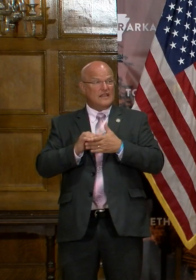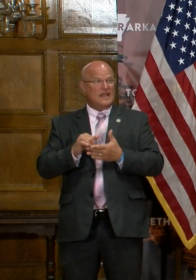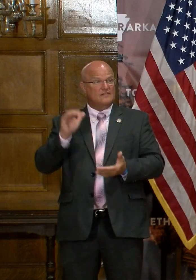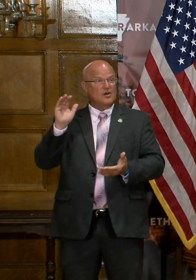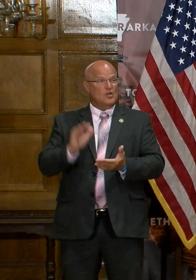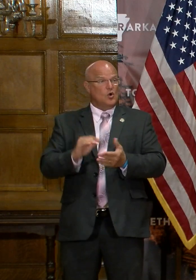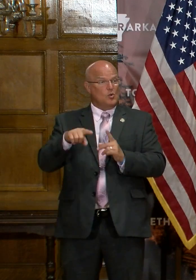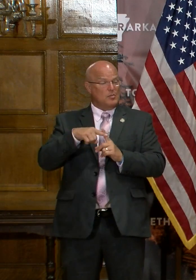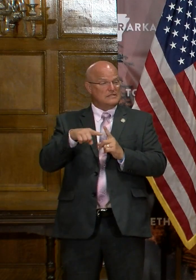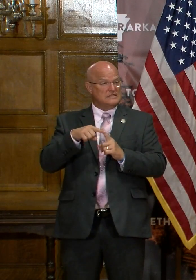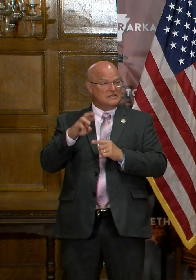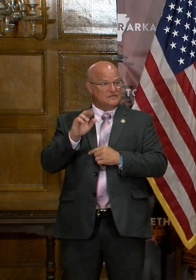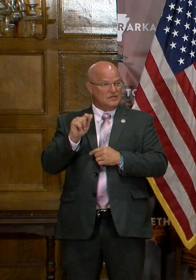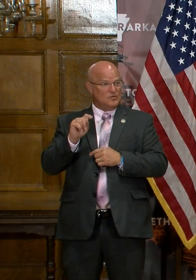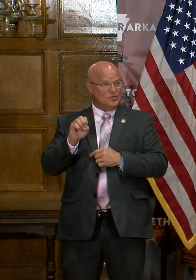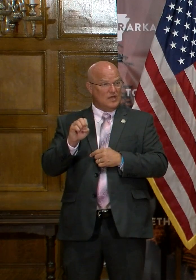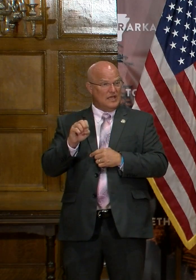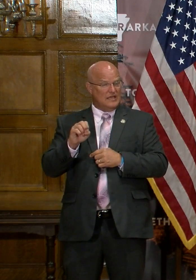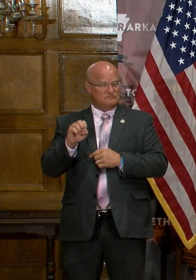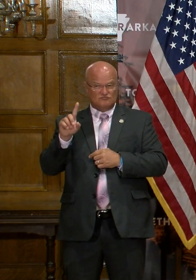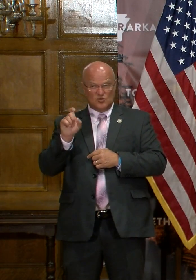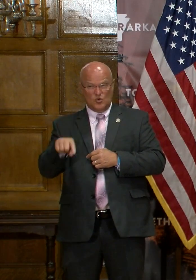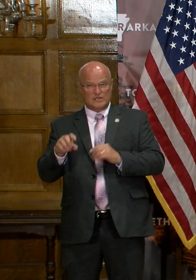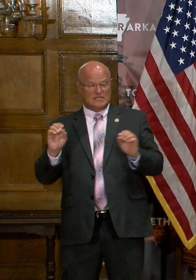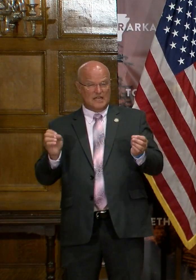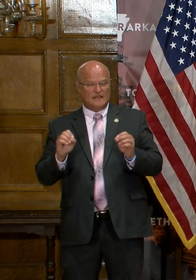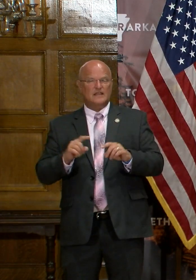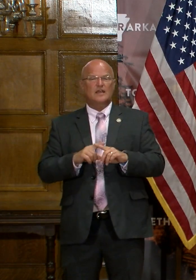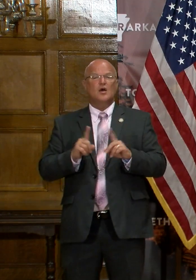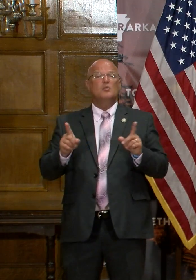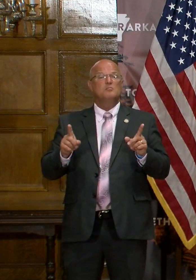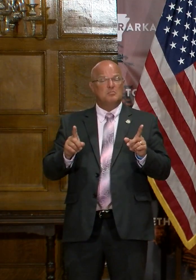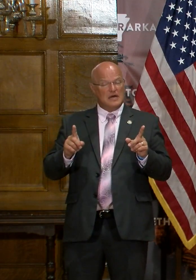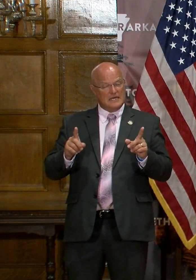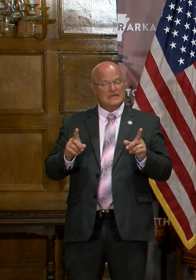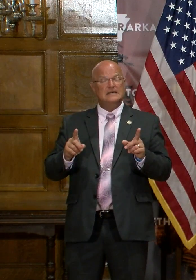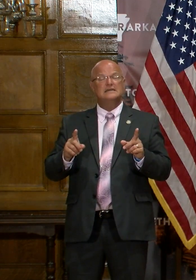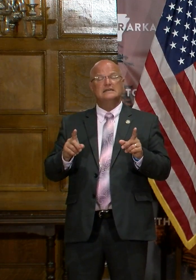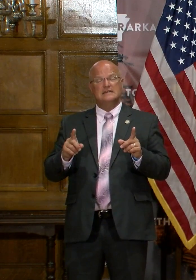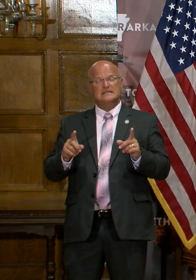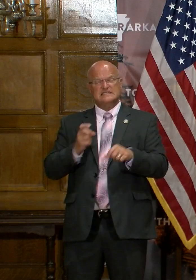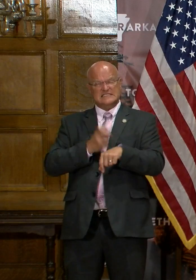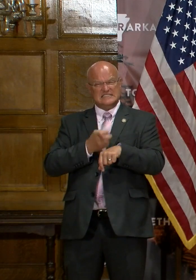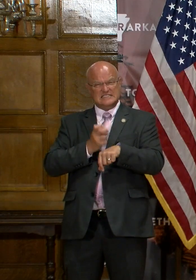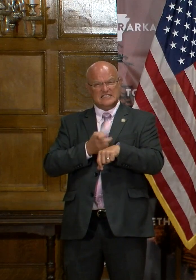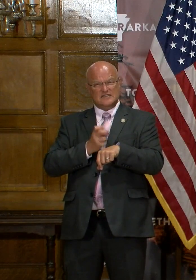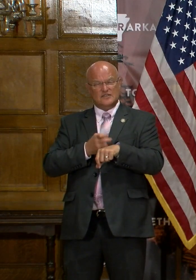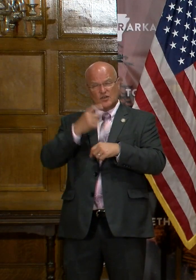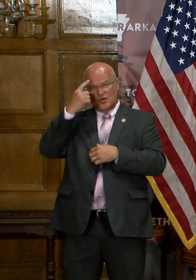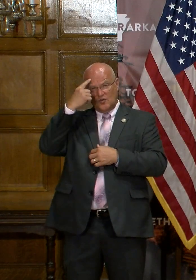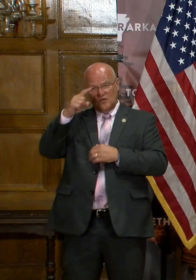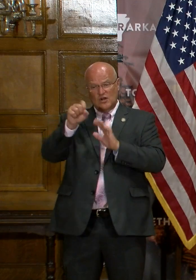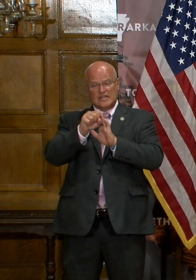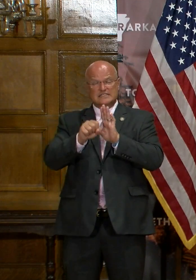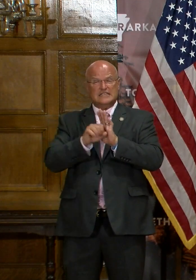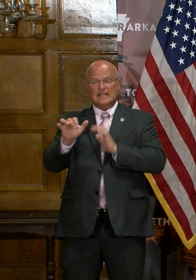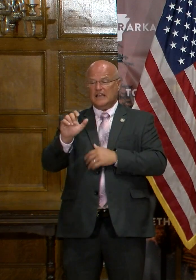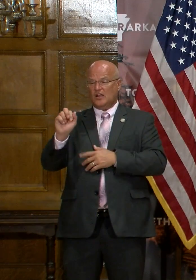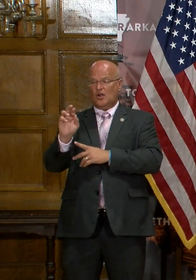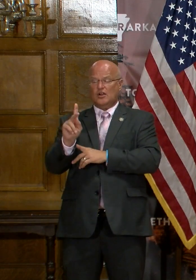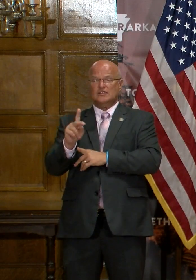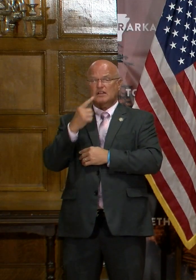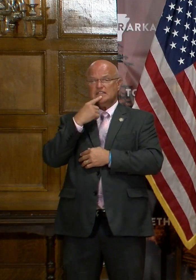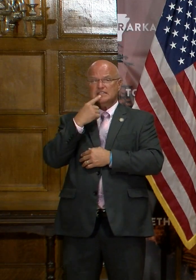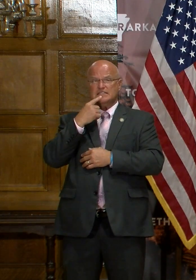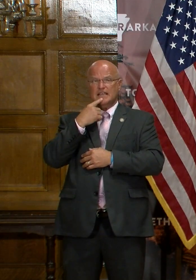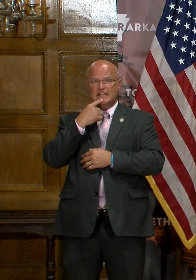a lower positivity rate there shouldn't even be a question about. But it's difficult for a state like Arkansas